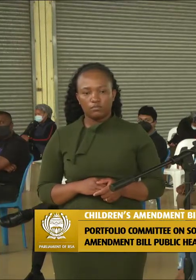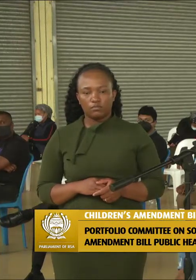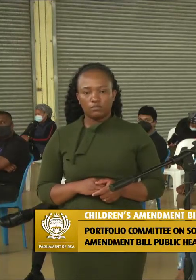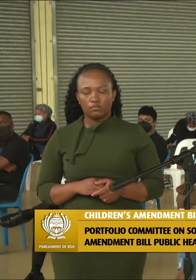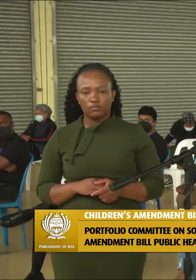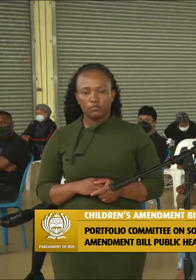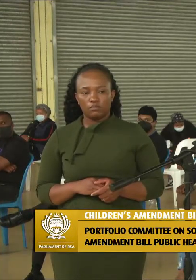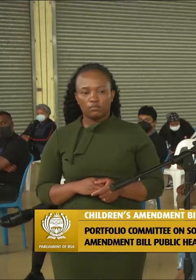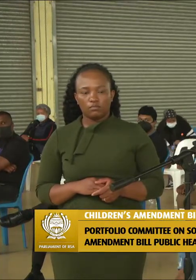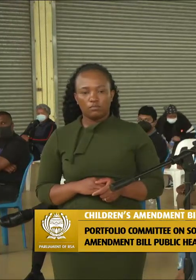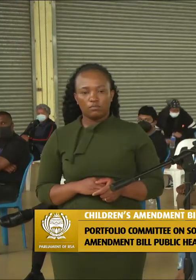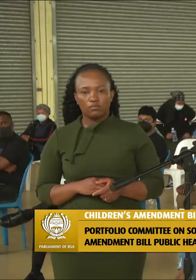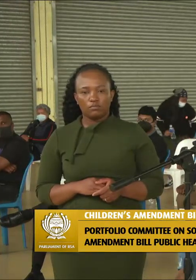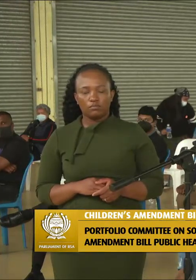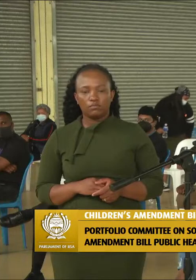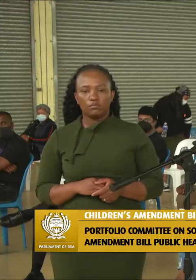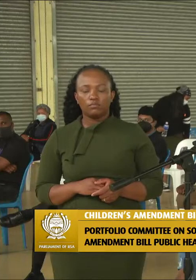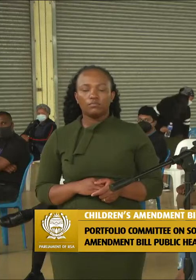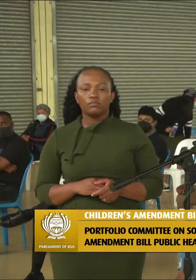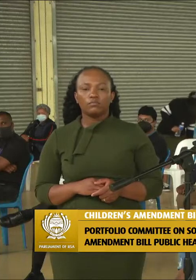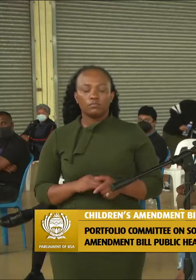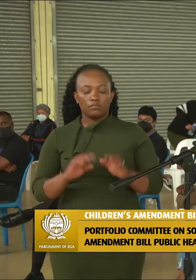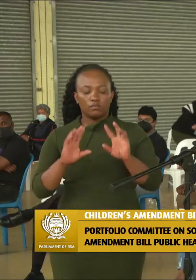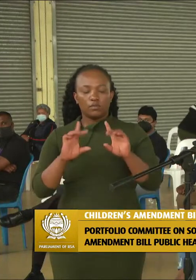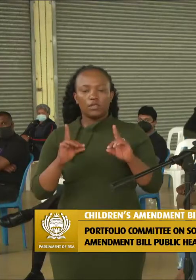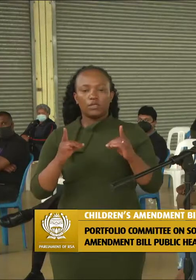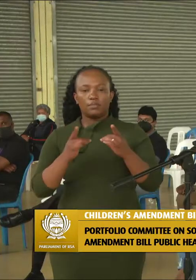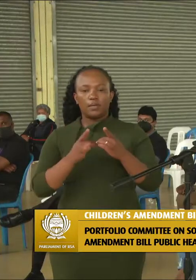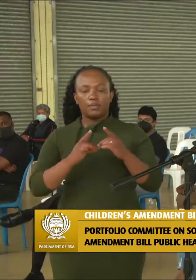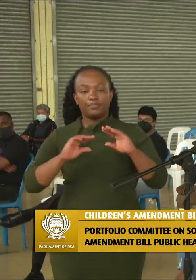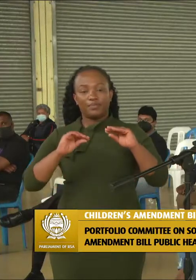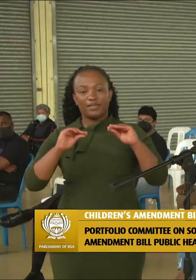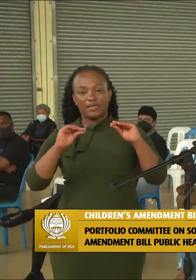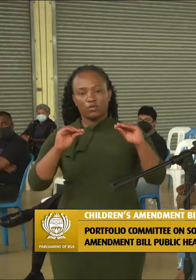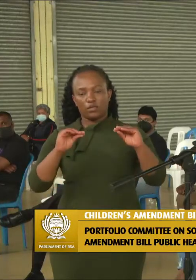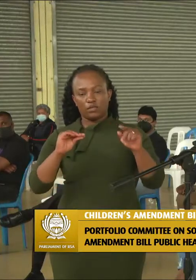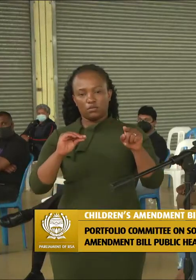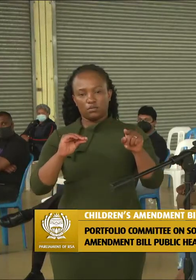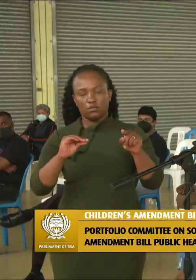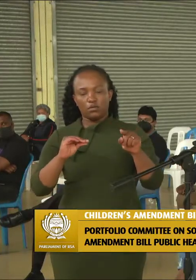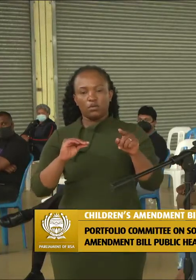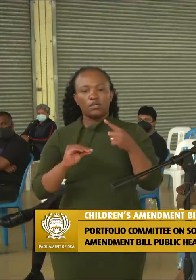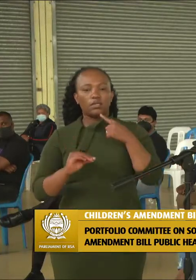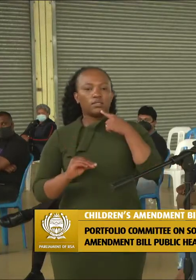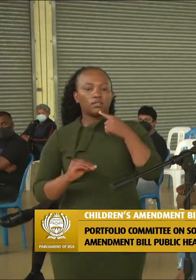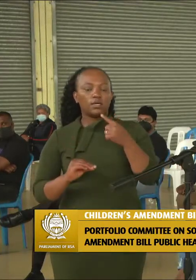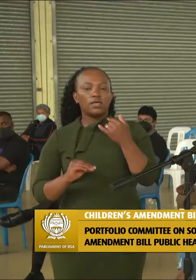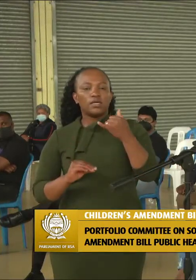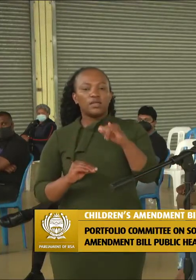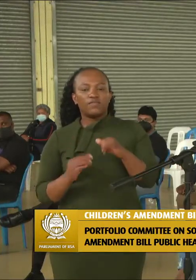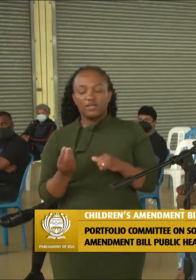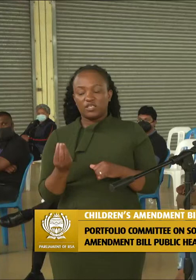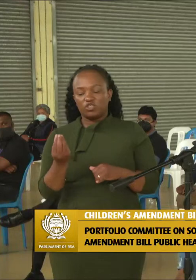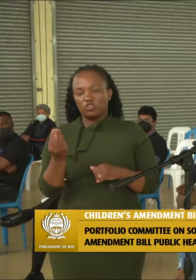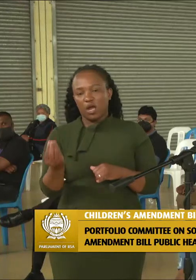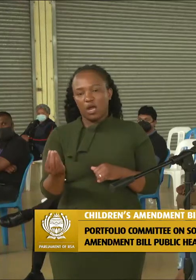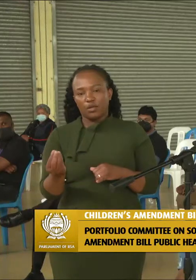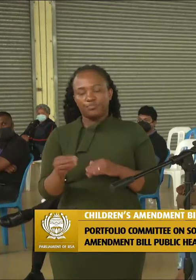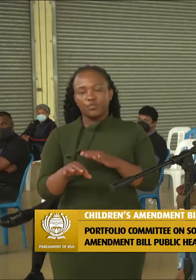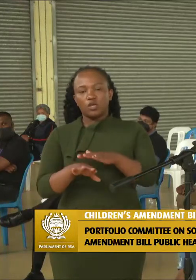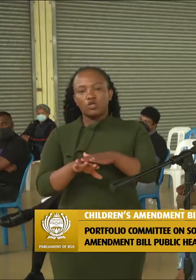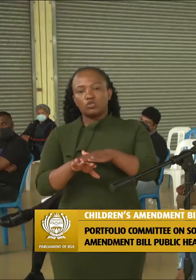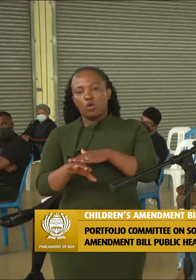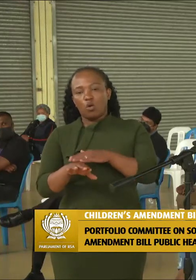said. Department of Education ke unohlelo lokuthi uma umntwana slow learner kube